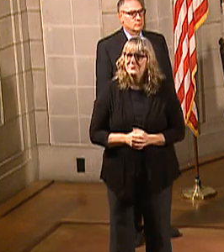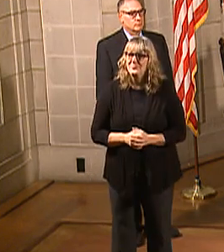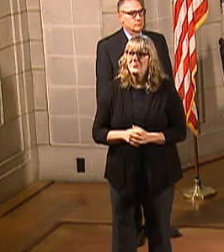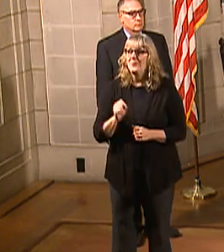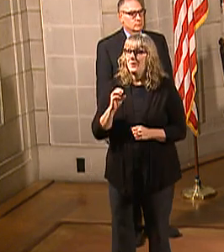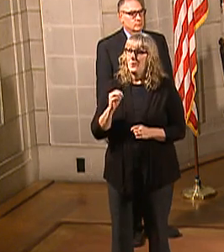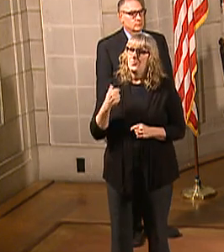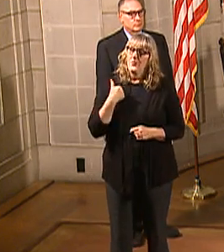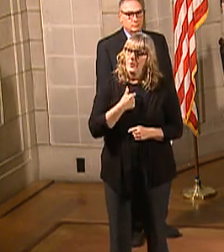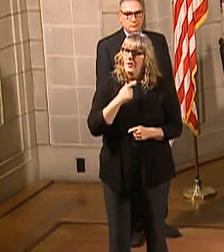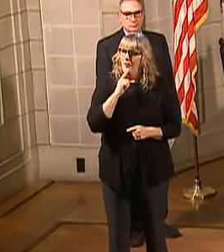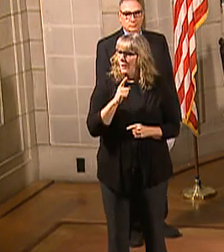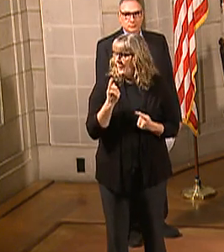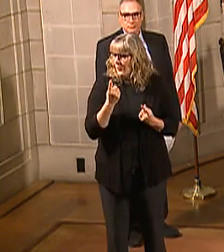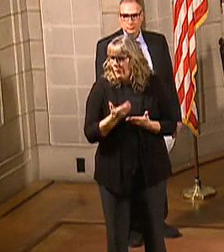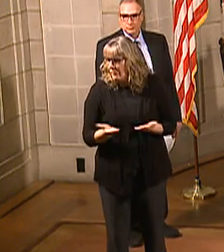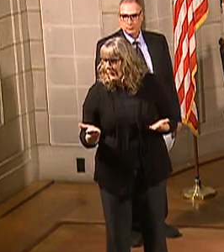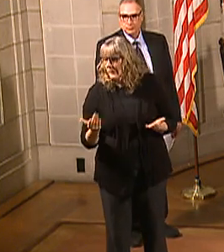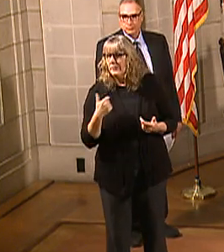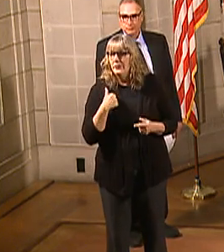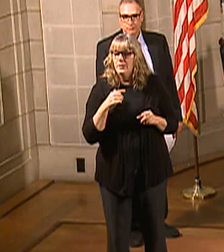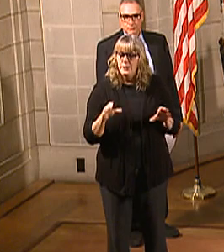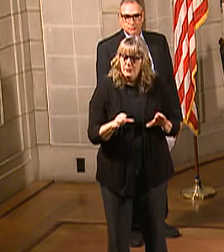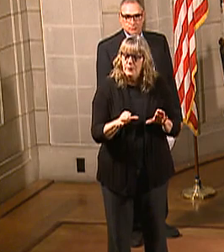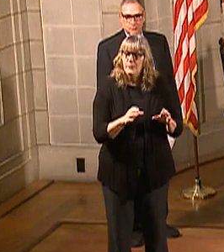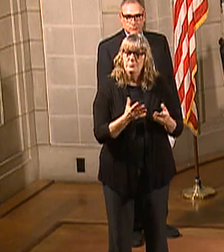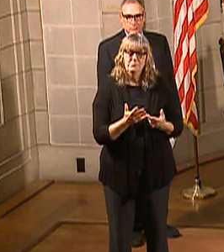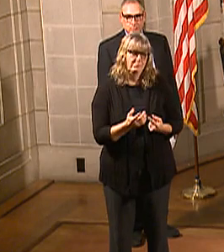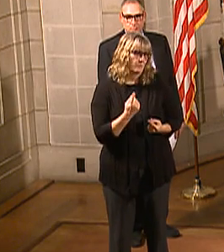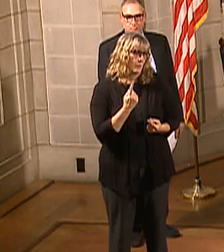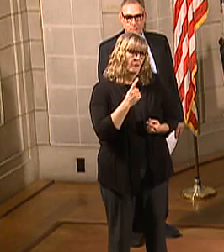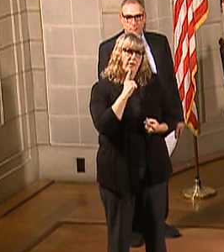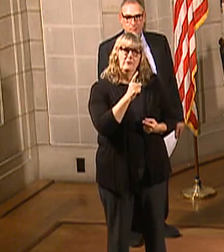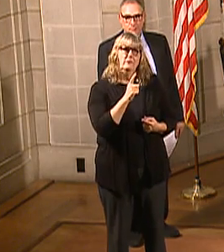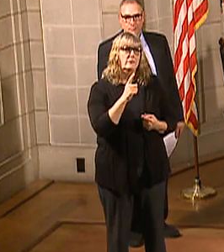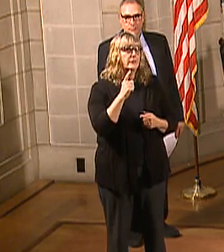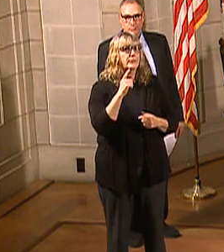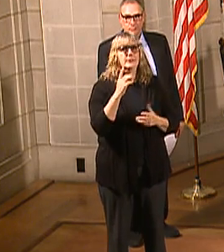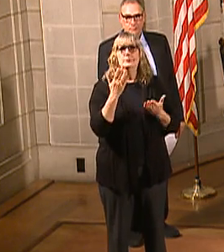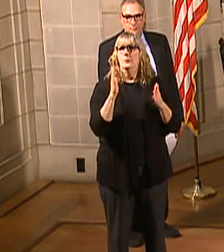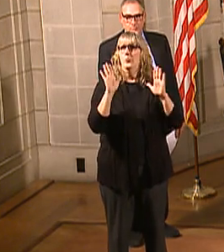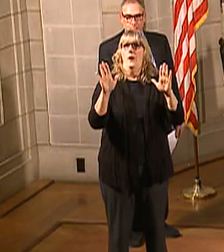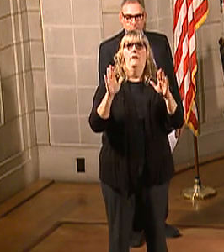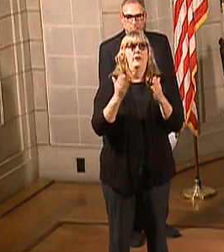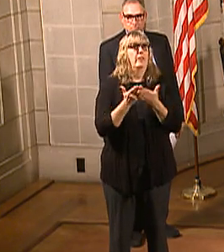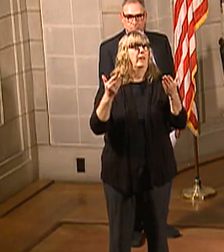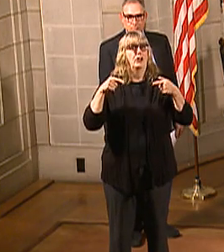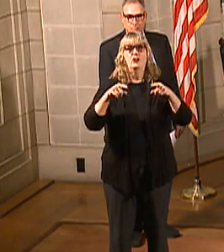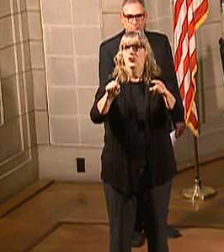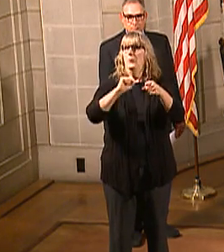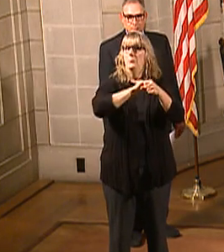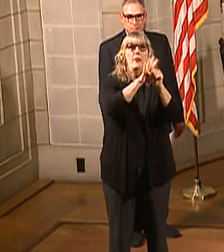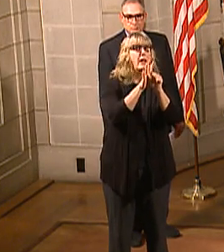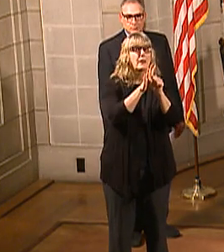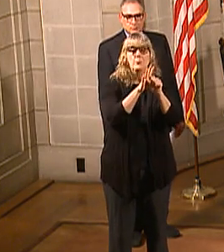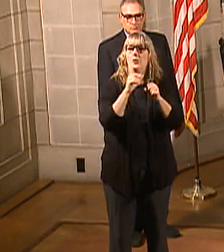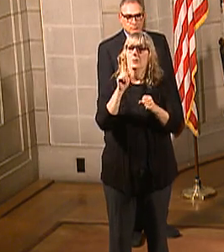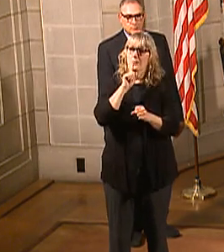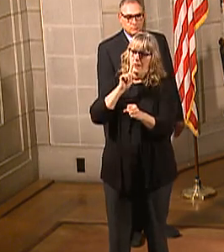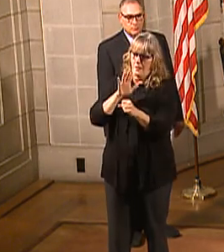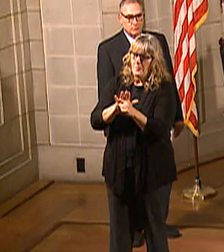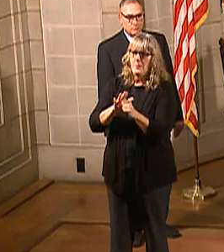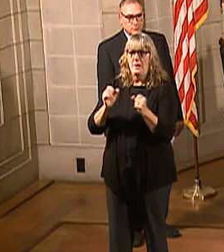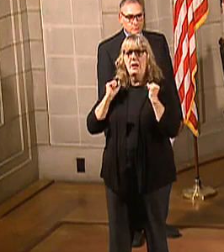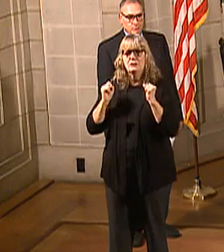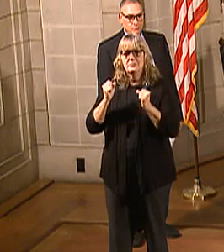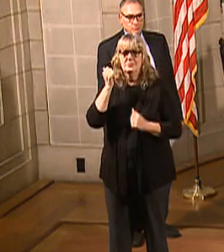So one of the things that I have done is, especially one of the silver linings with this pandemic, is make a commitment to exercising